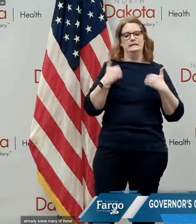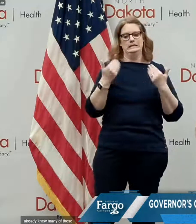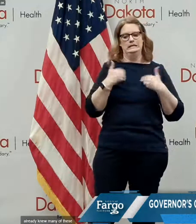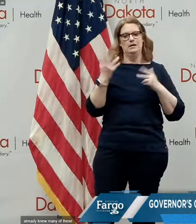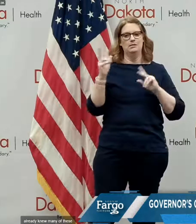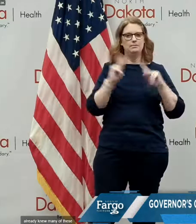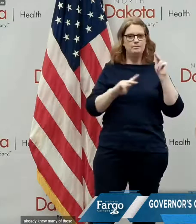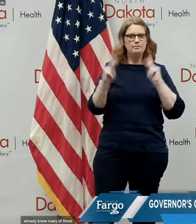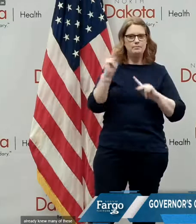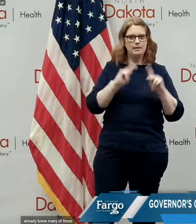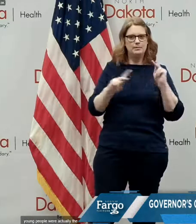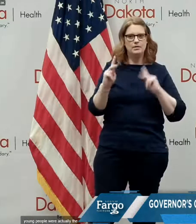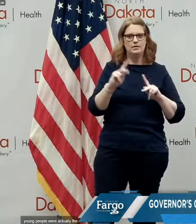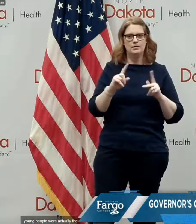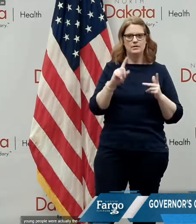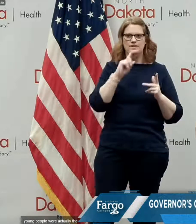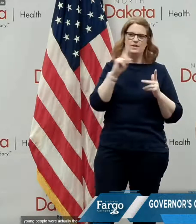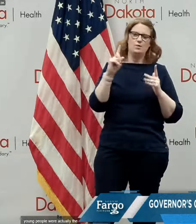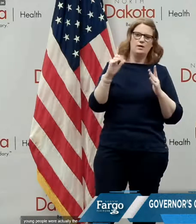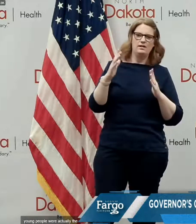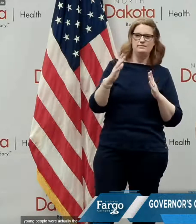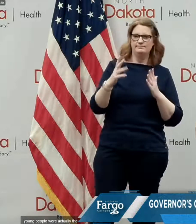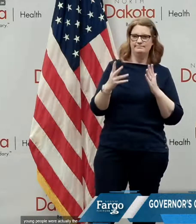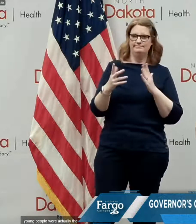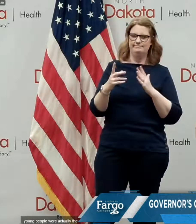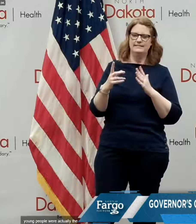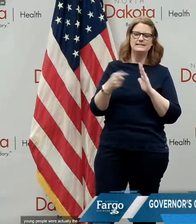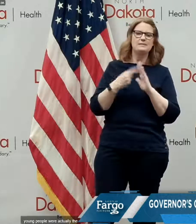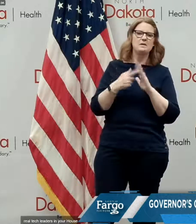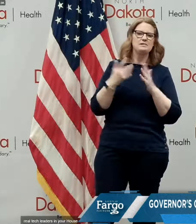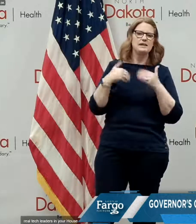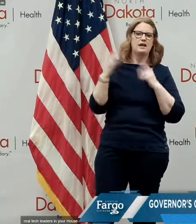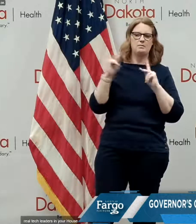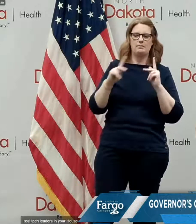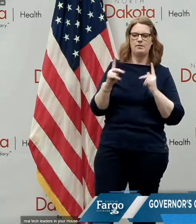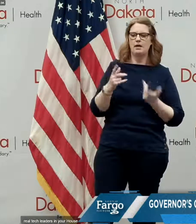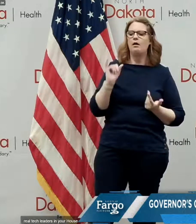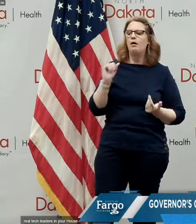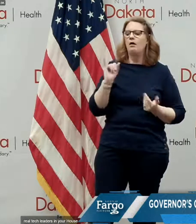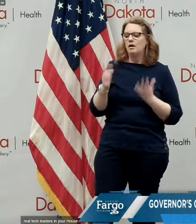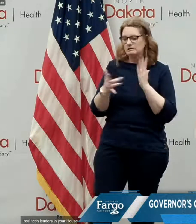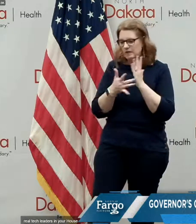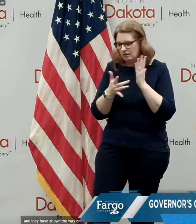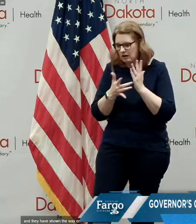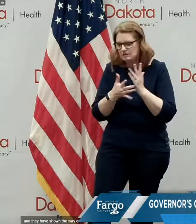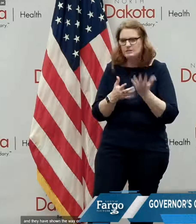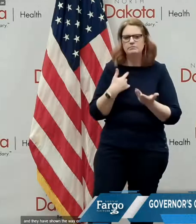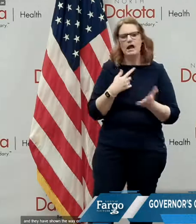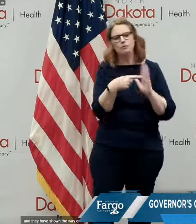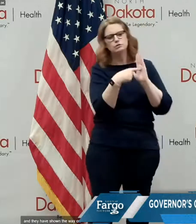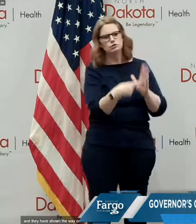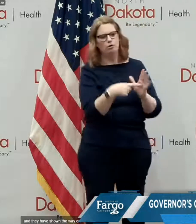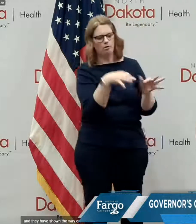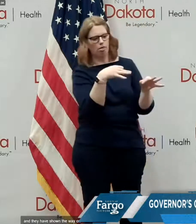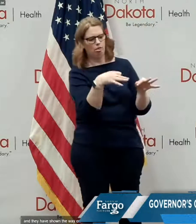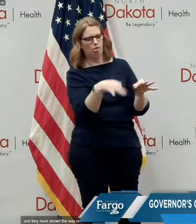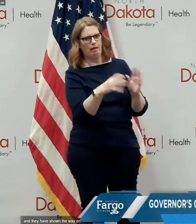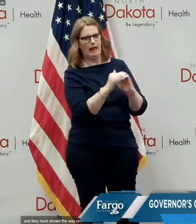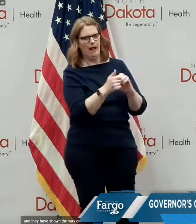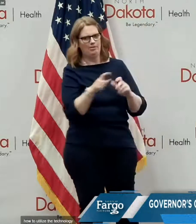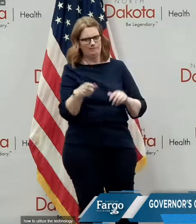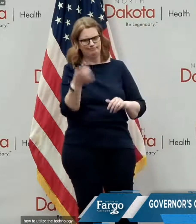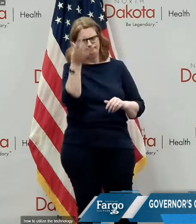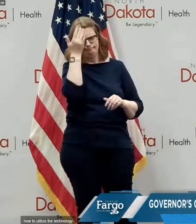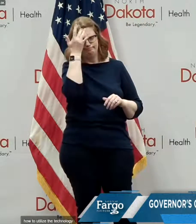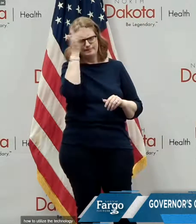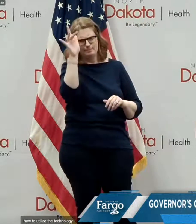actually the real tech leaders in your house, and they have shown the way on how to utilize the technology. So again, as we head into